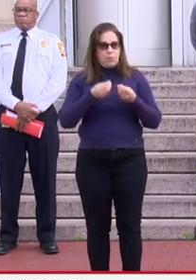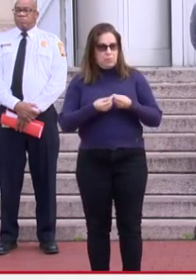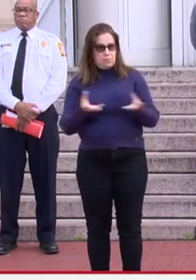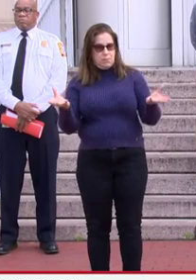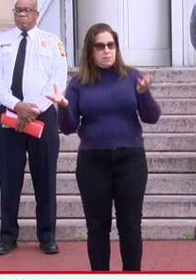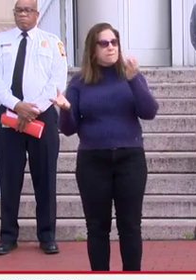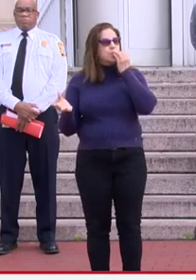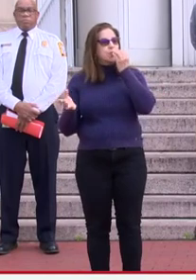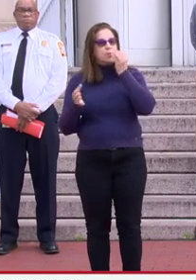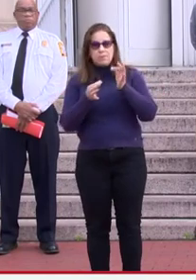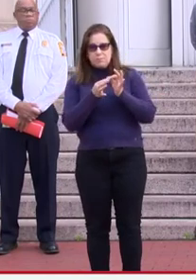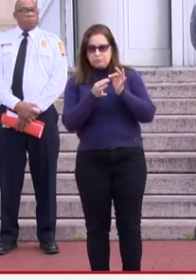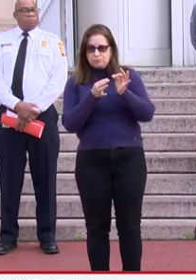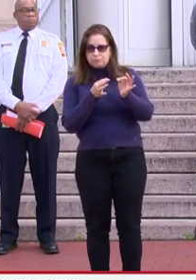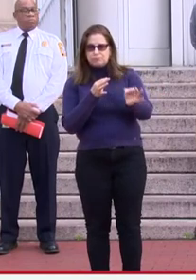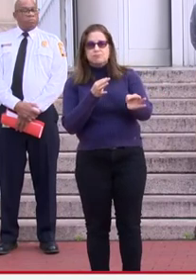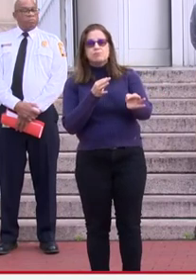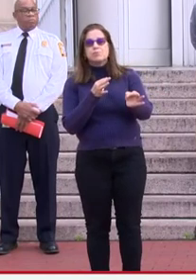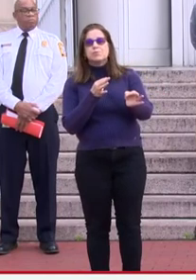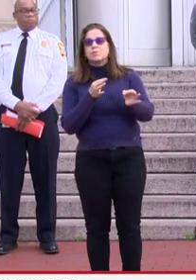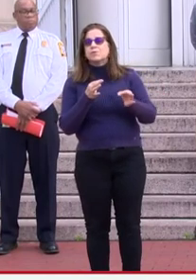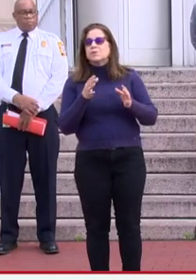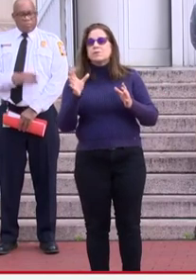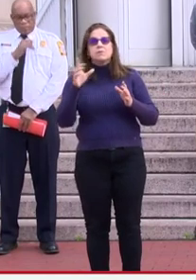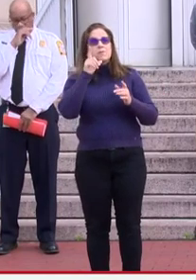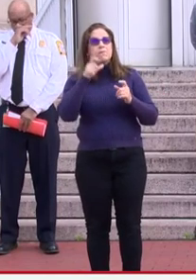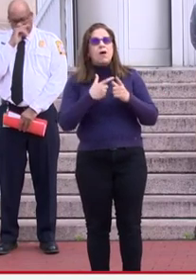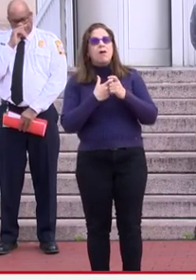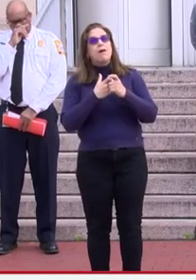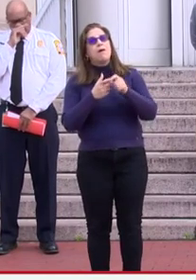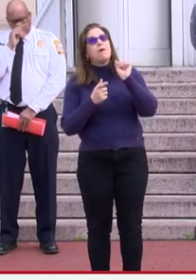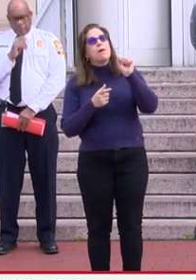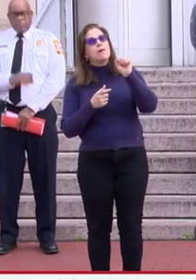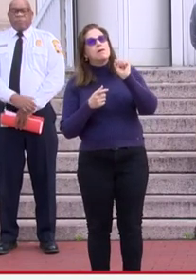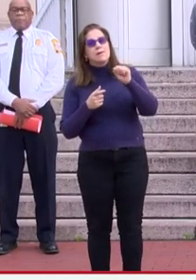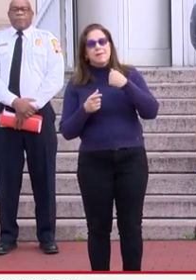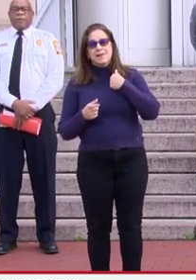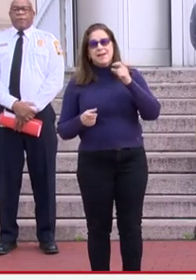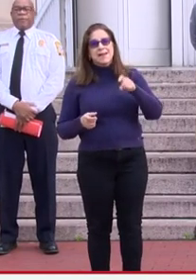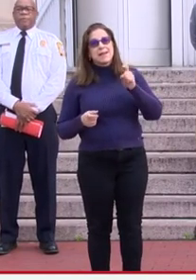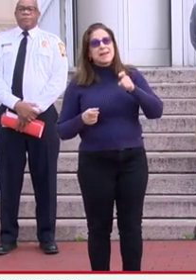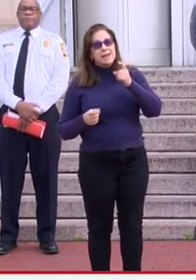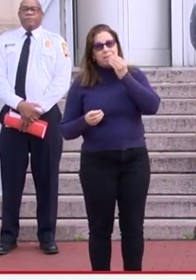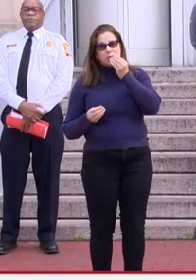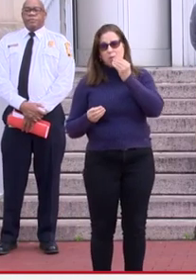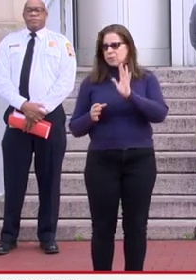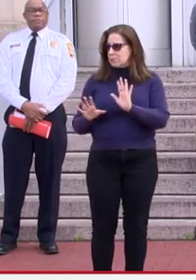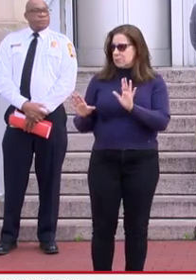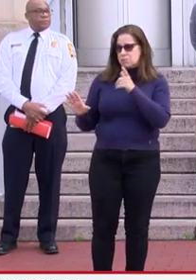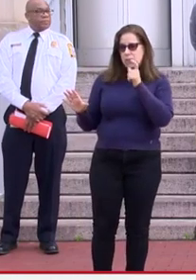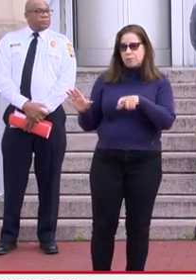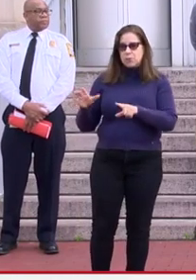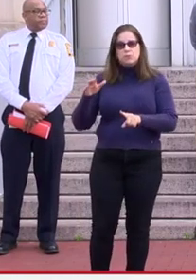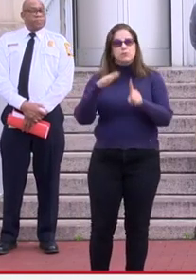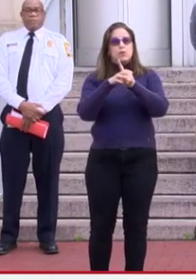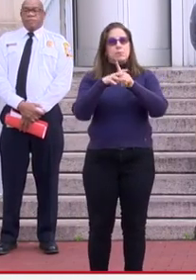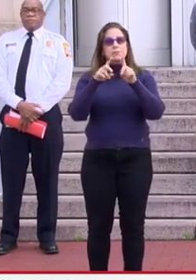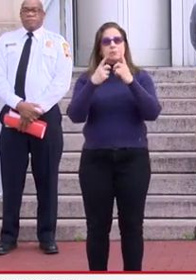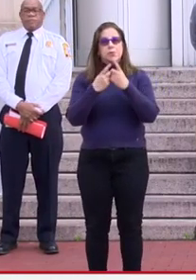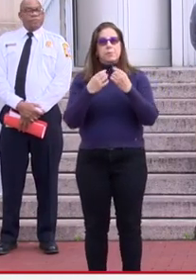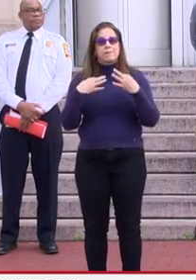to go down to the Department of Human Services. So though that emergency piece of legislation, I signed